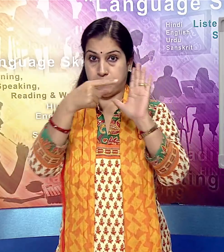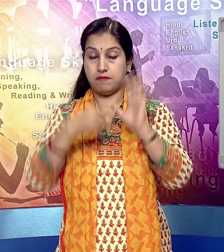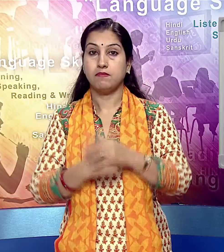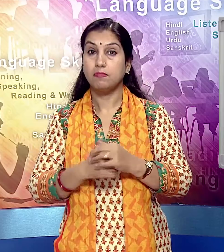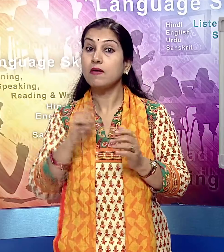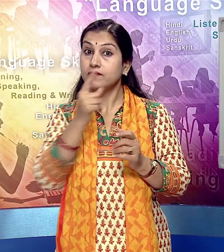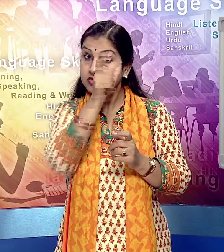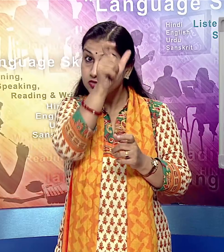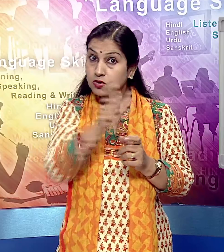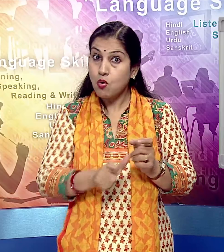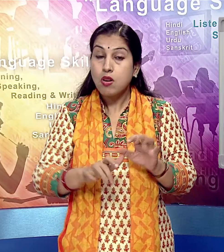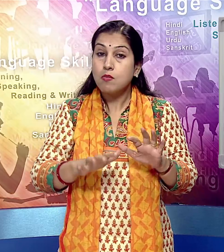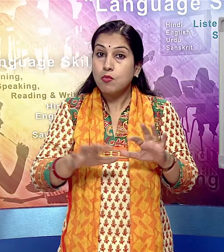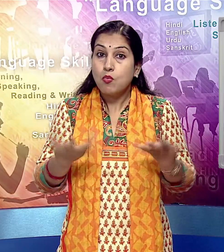is of moist heat.